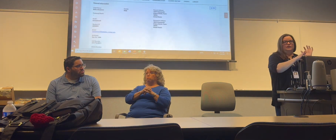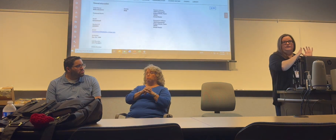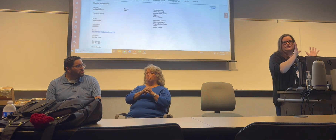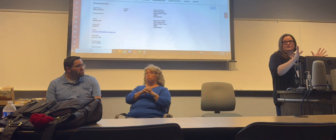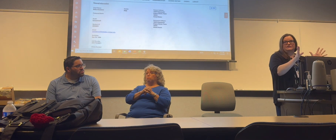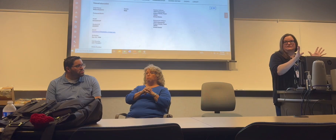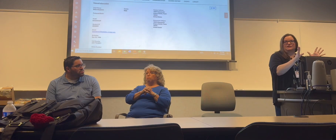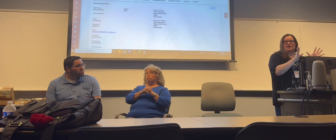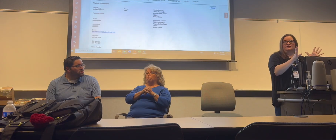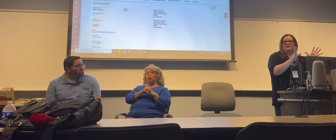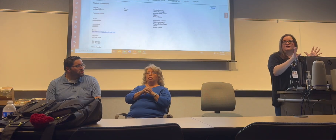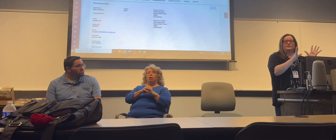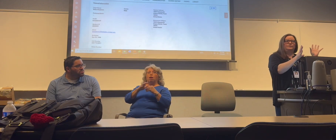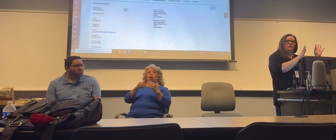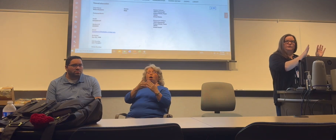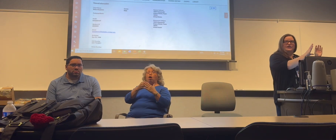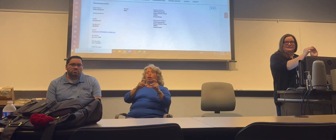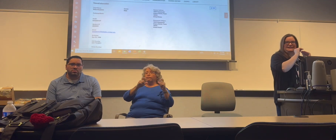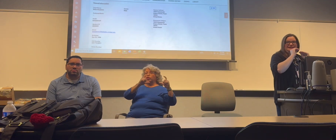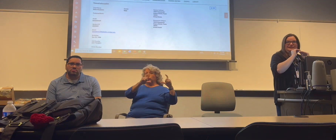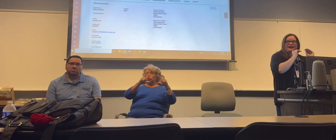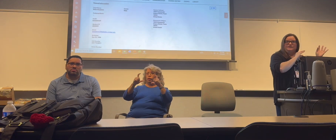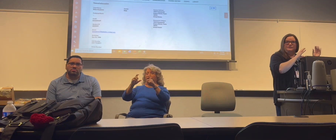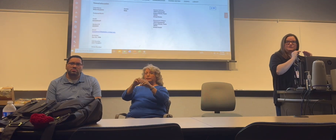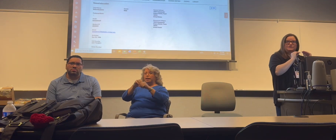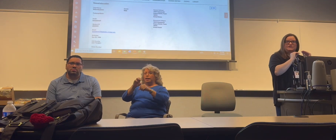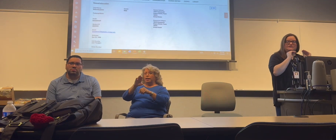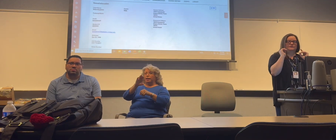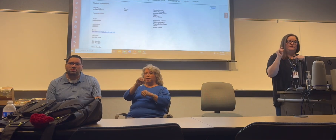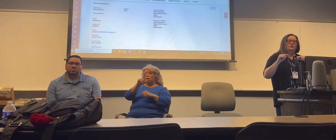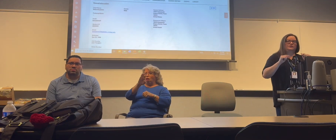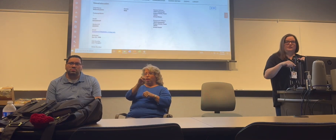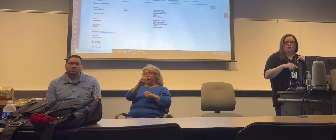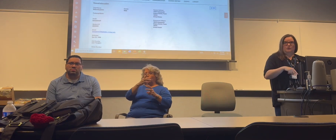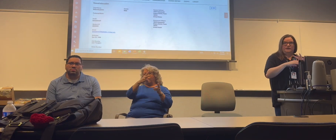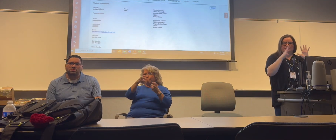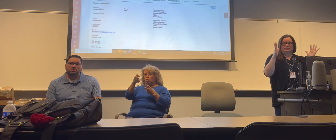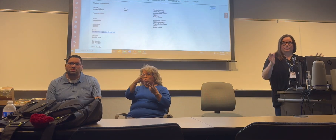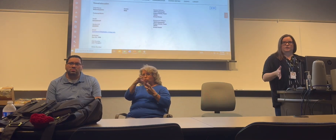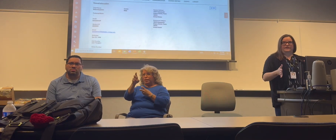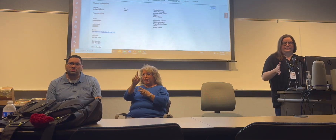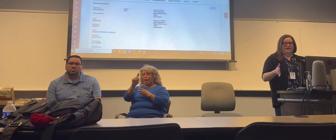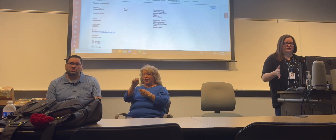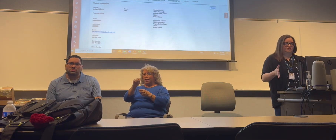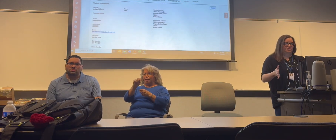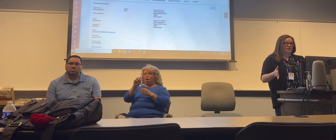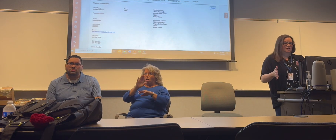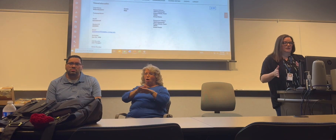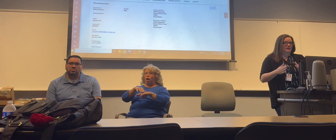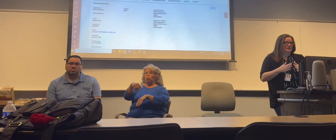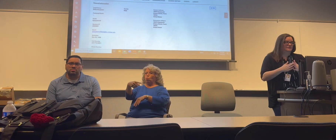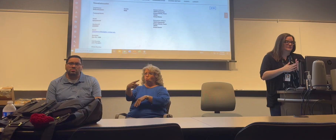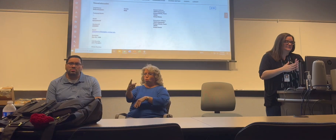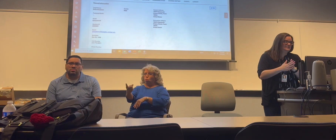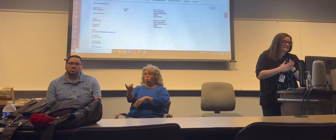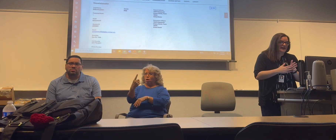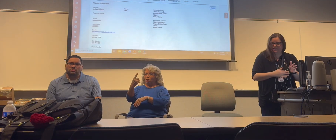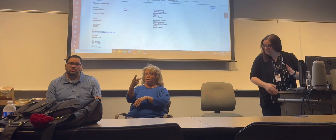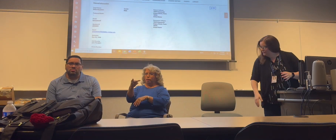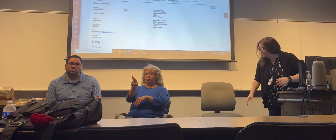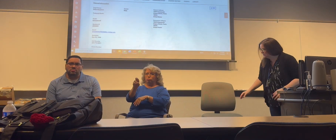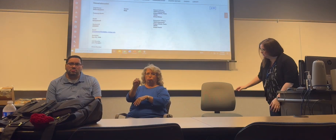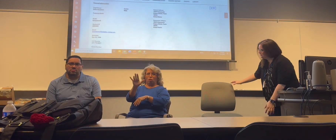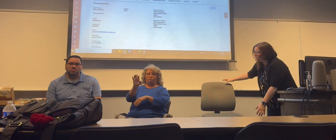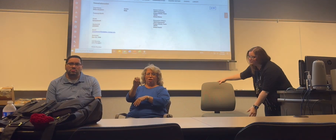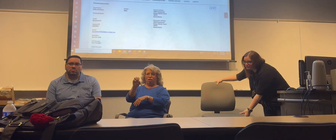So all of those screens in Colleague, we've pulled that data out of those screens and we've put it on one profile page. This